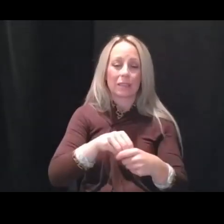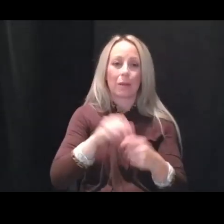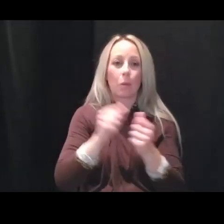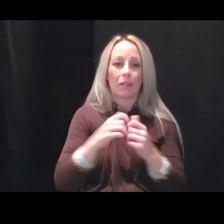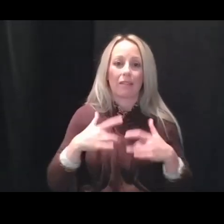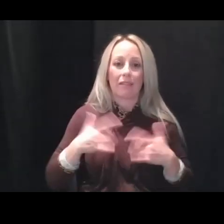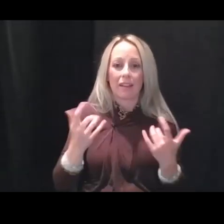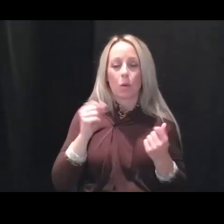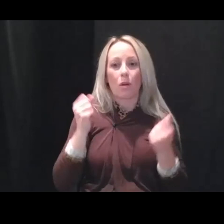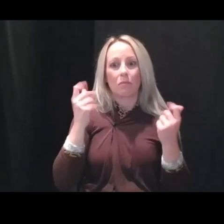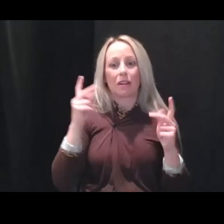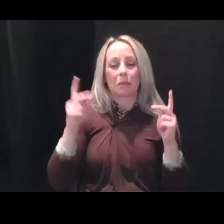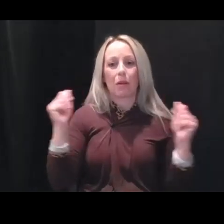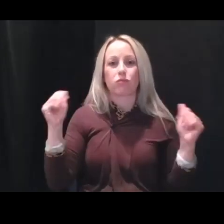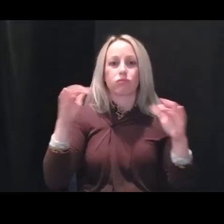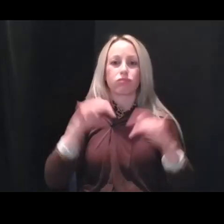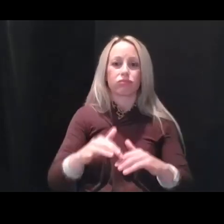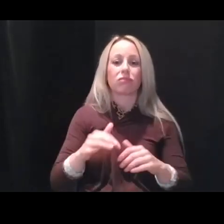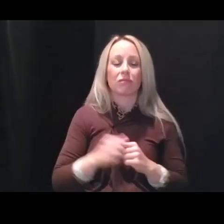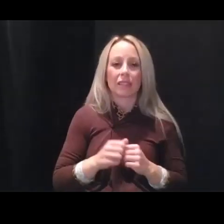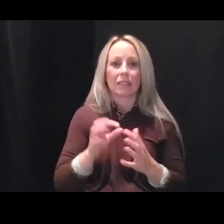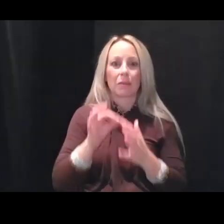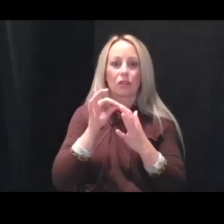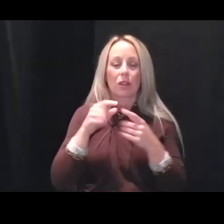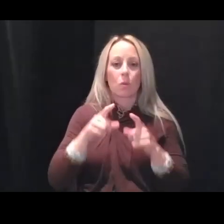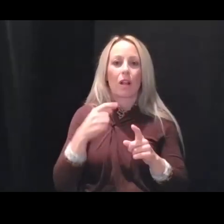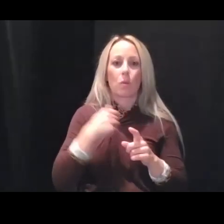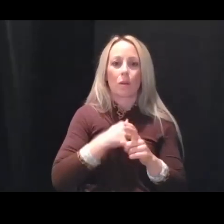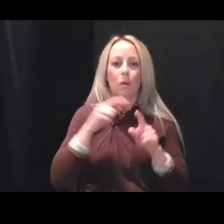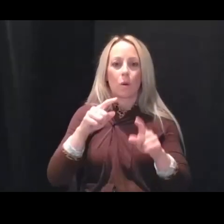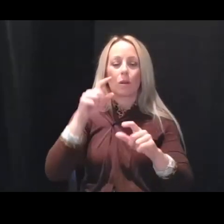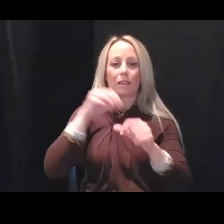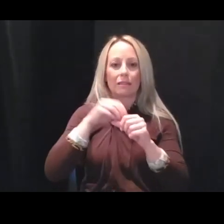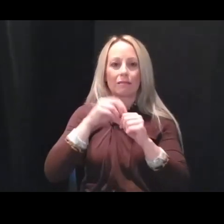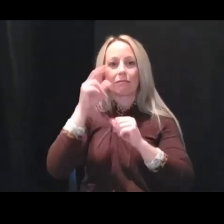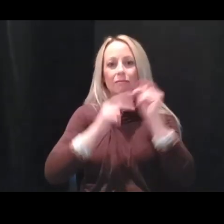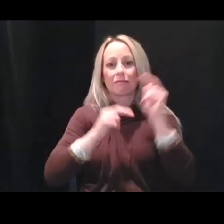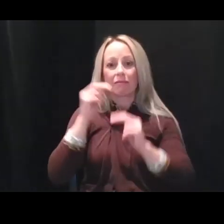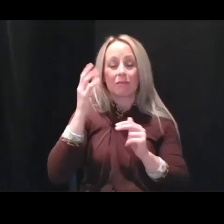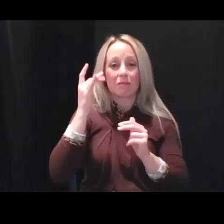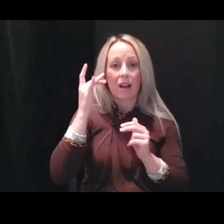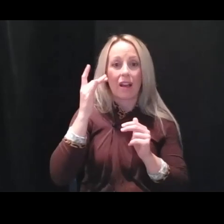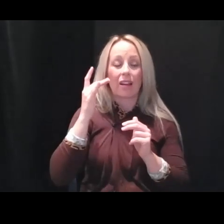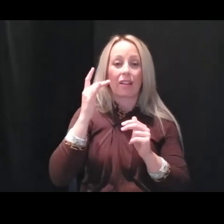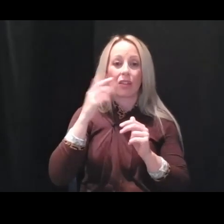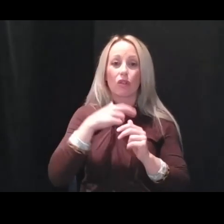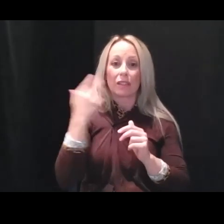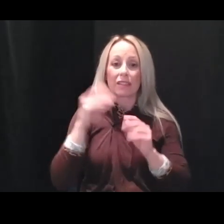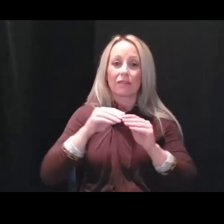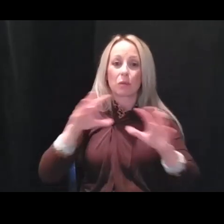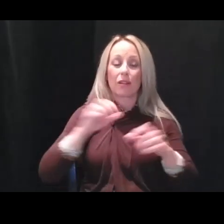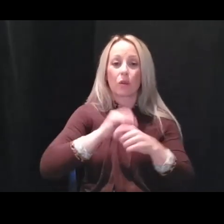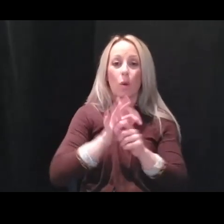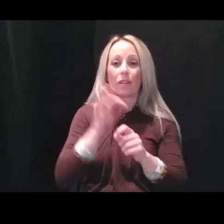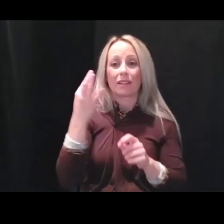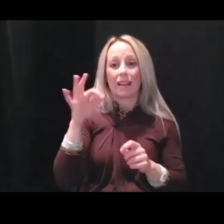gatherings, especially as they head indoors, because the level of risk of spread of COVID-19 is pretty high.